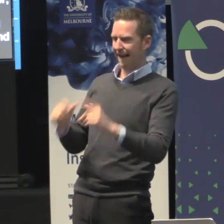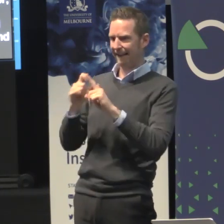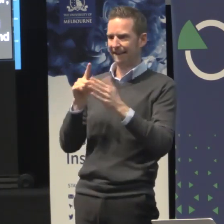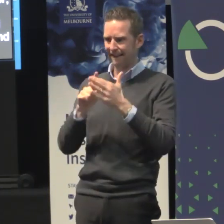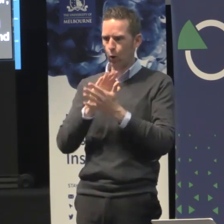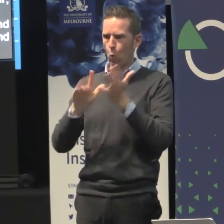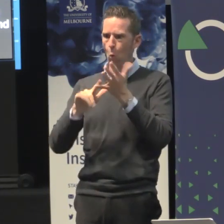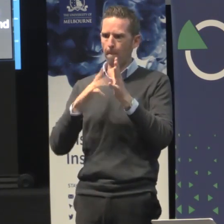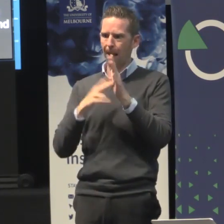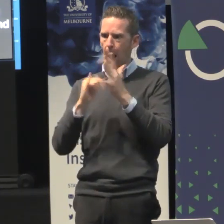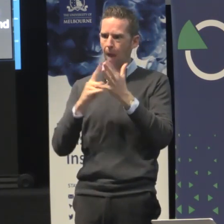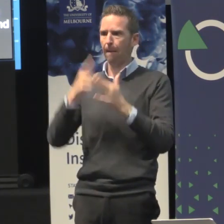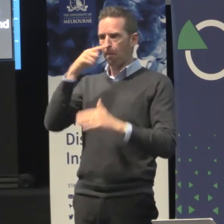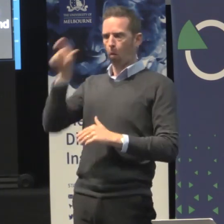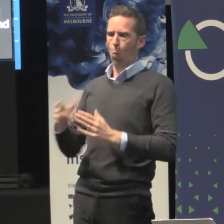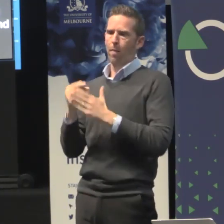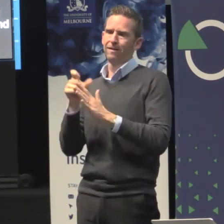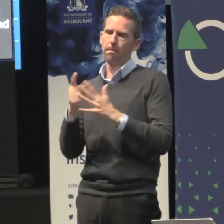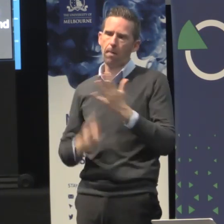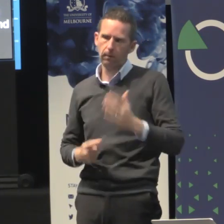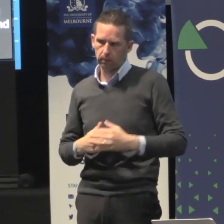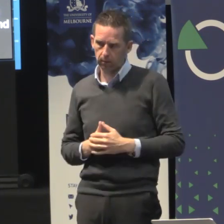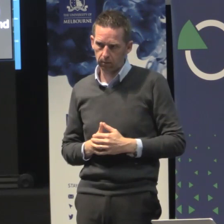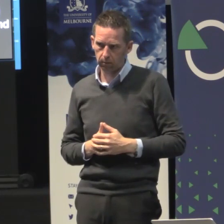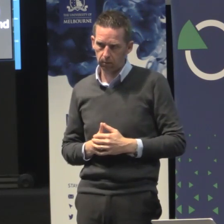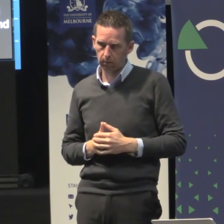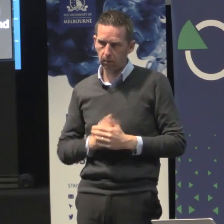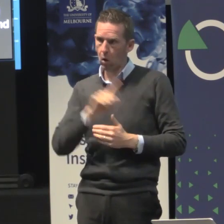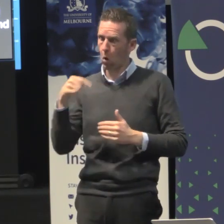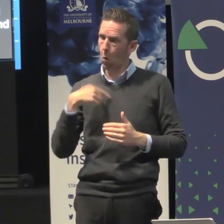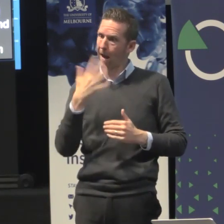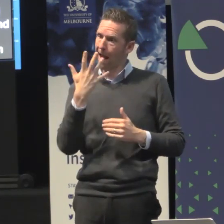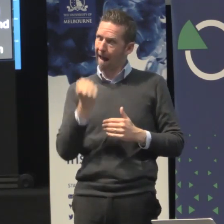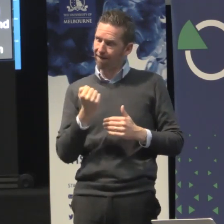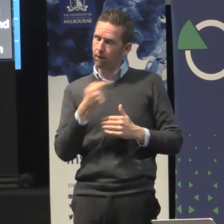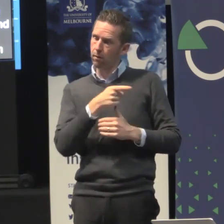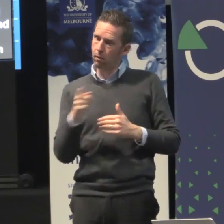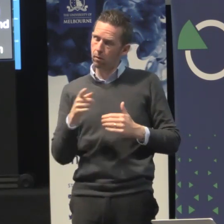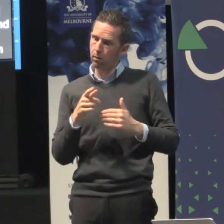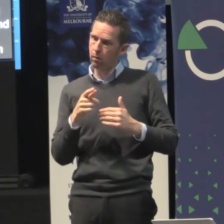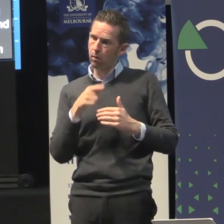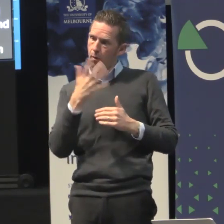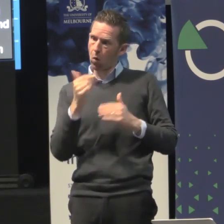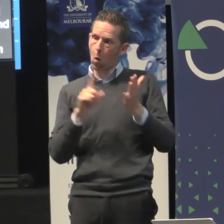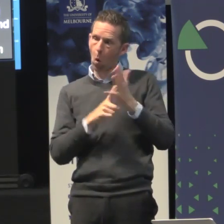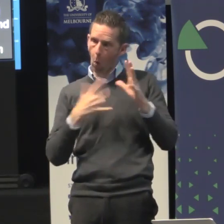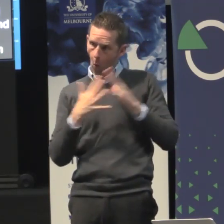disabilities. We have more than income to offer the